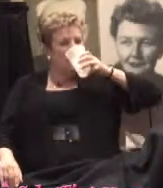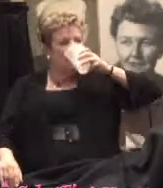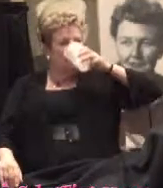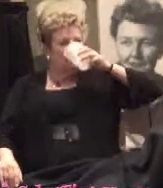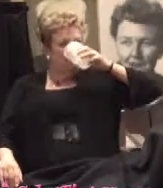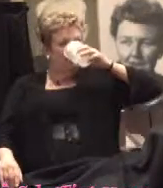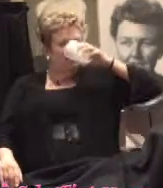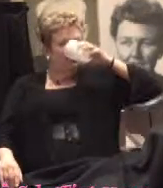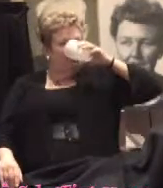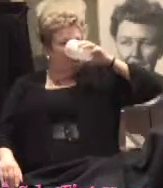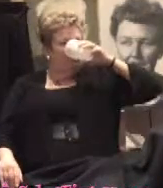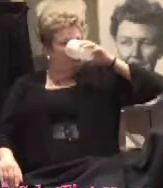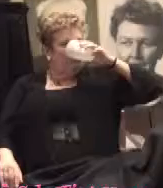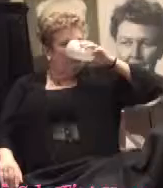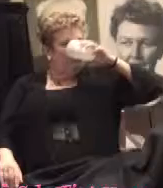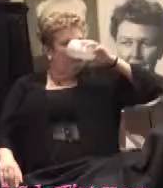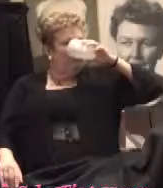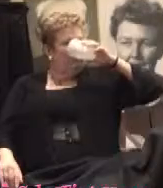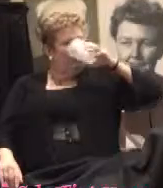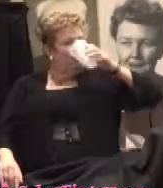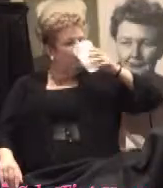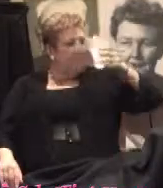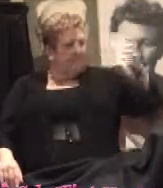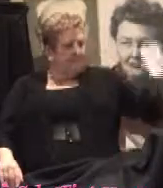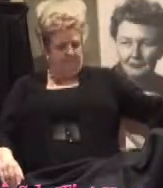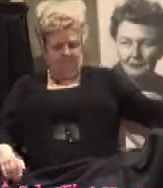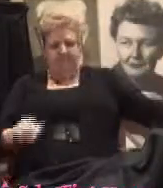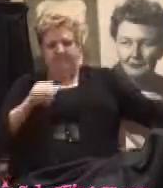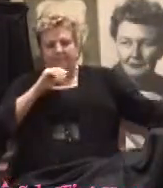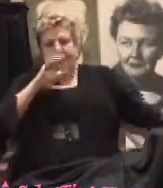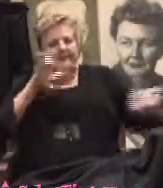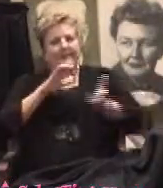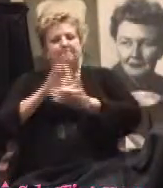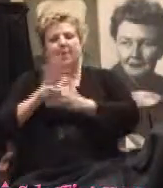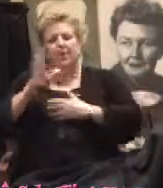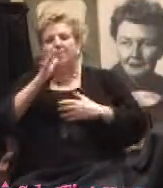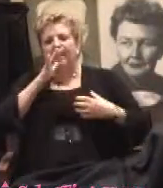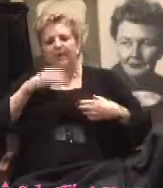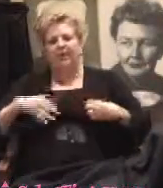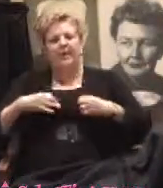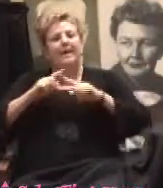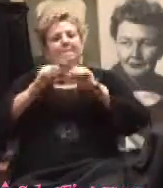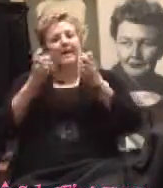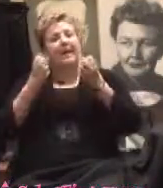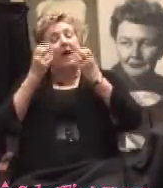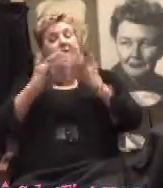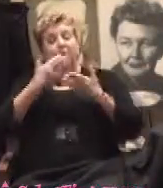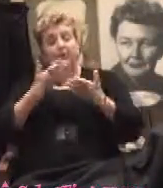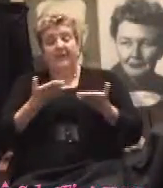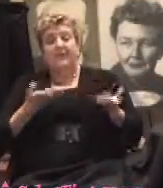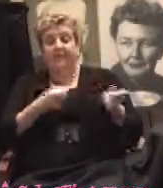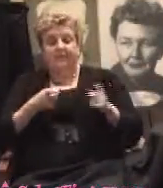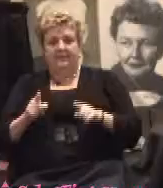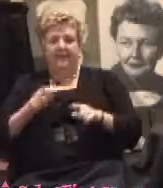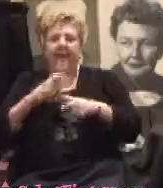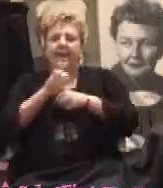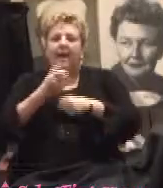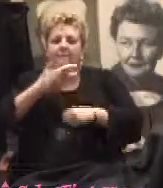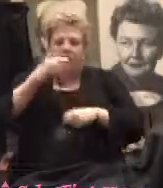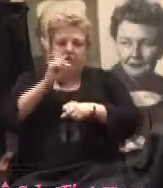You know, I didn't marry her mom. It didn't work out that way. And a lot of good things happened to me in early sobriety. I got better jobs. I showed up. One of the